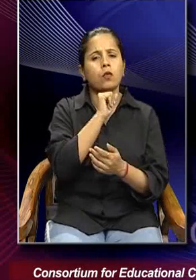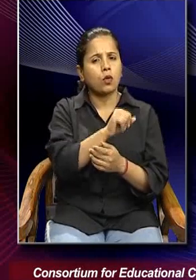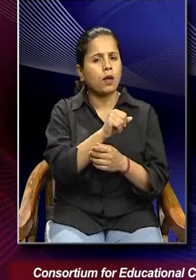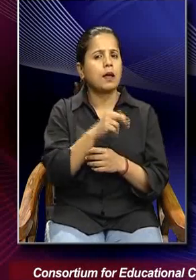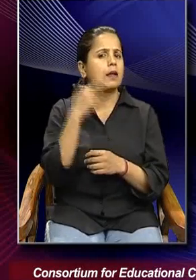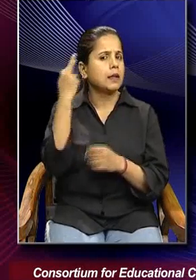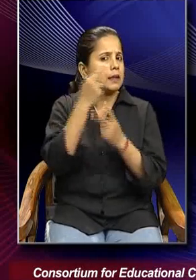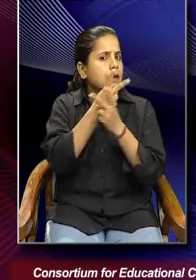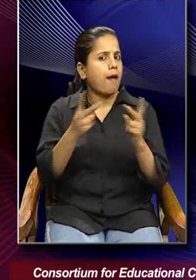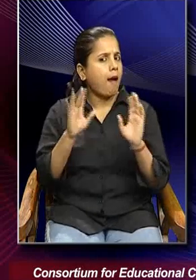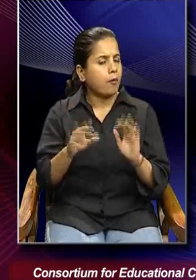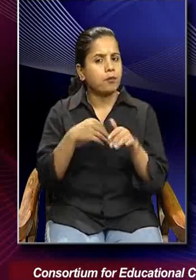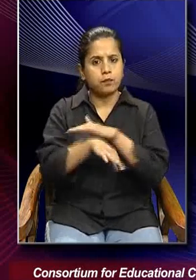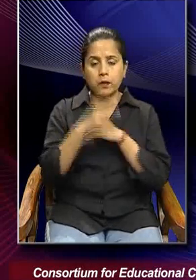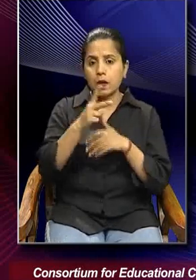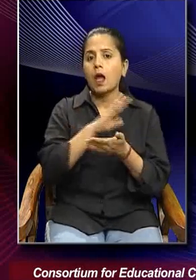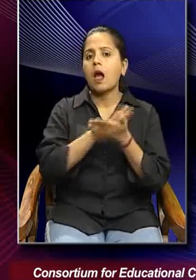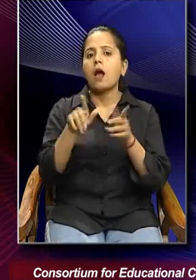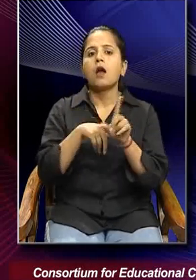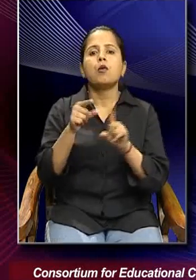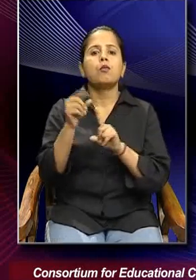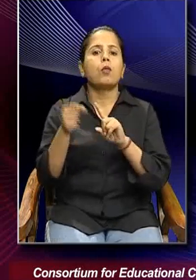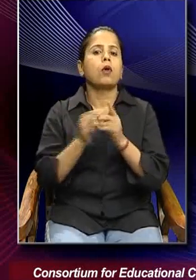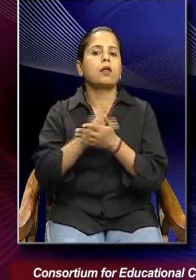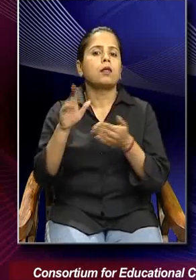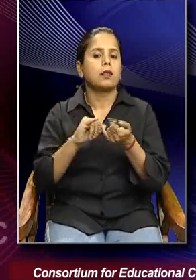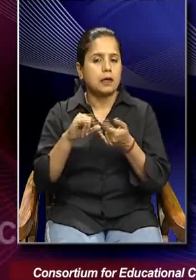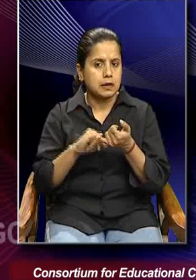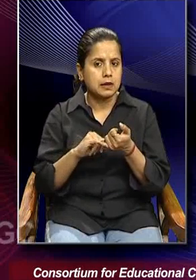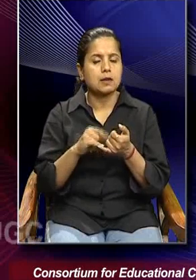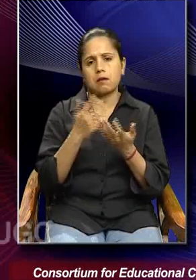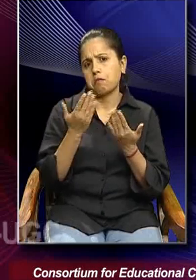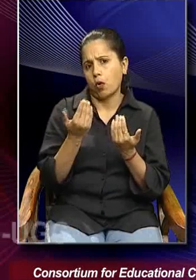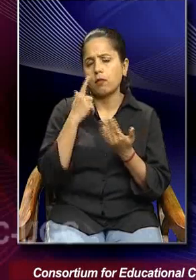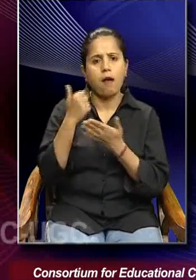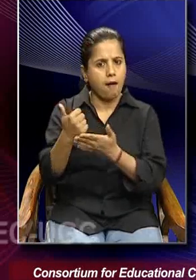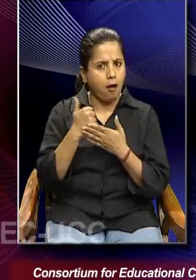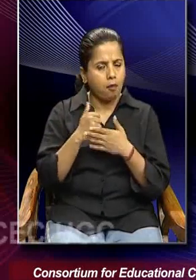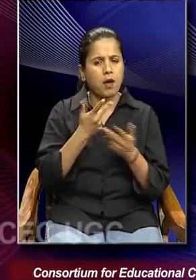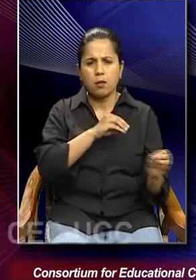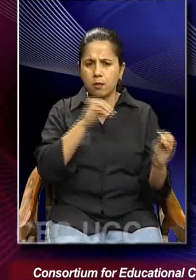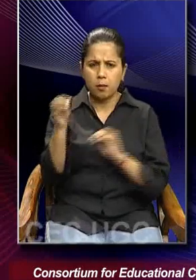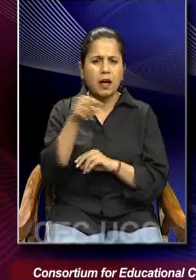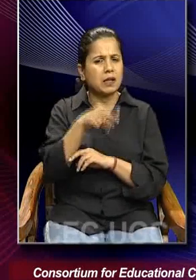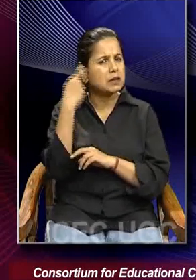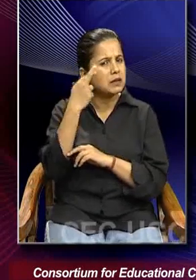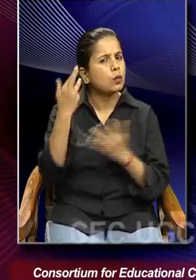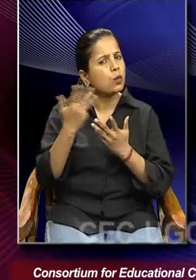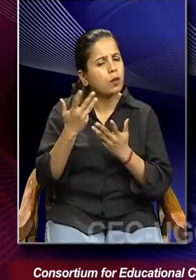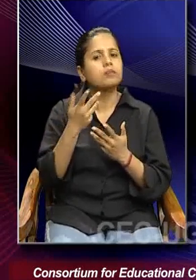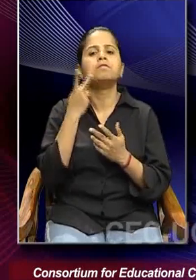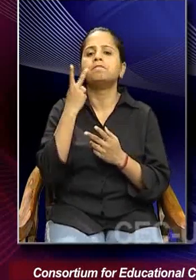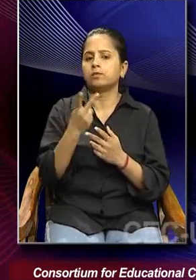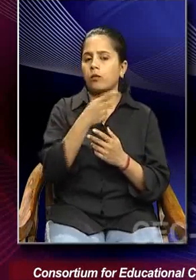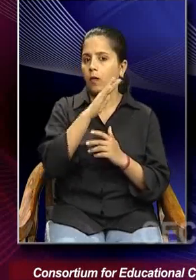characteristics and hypotheses that might help to understand migration. And therefore he